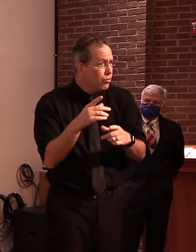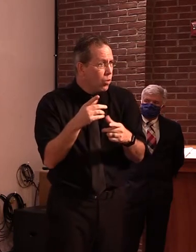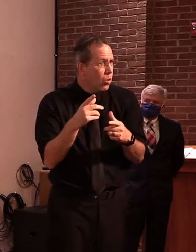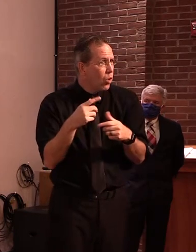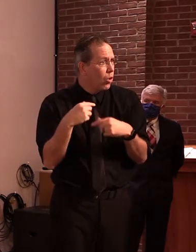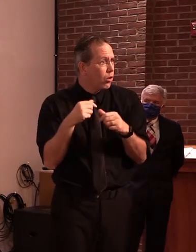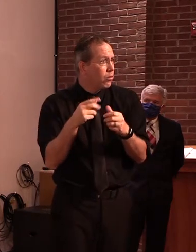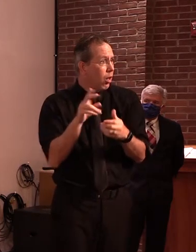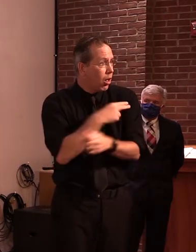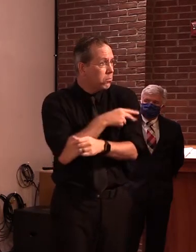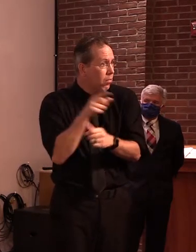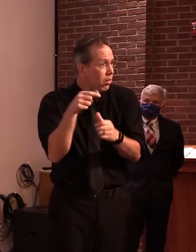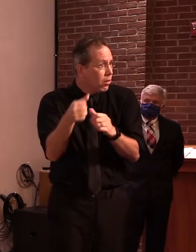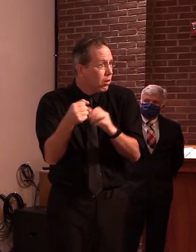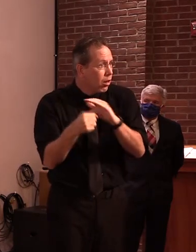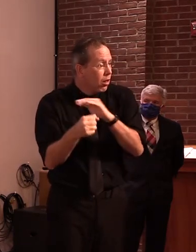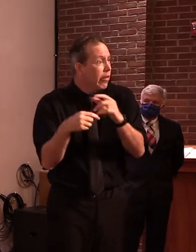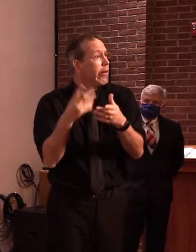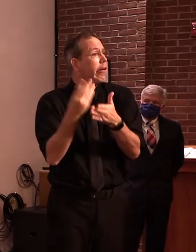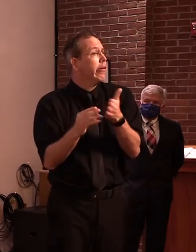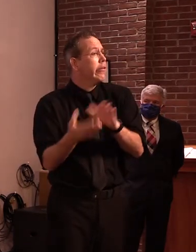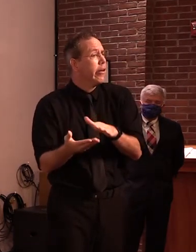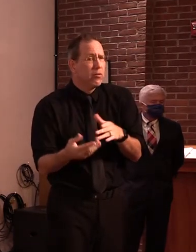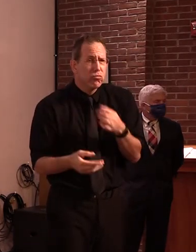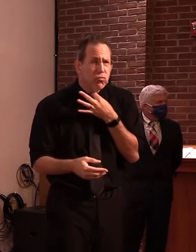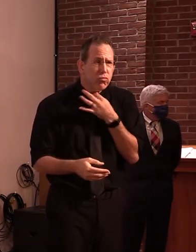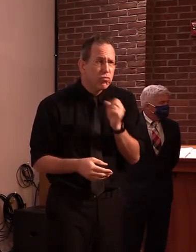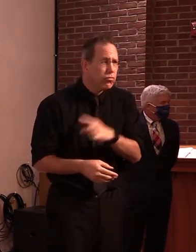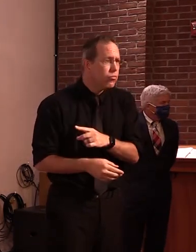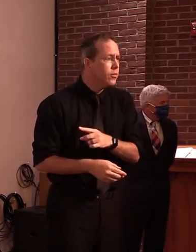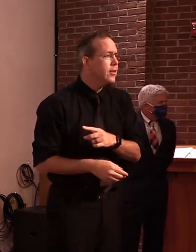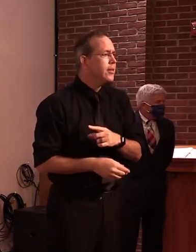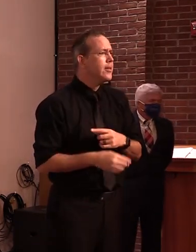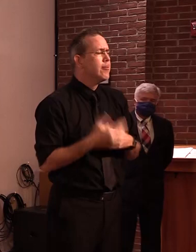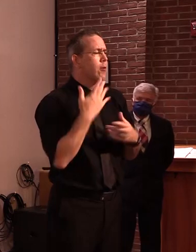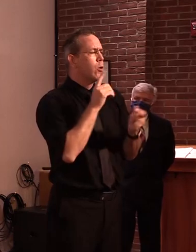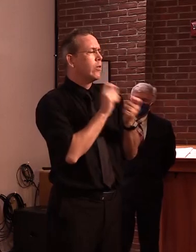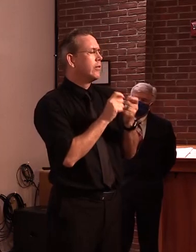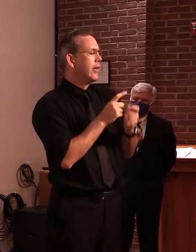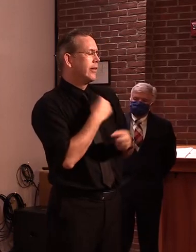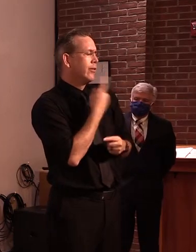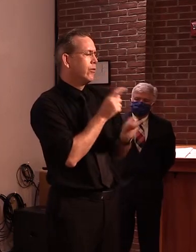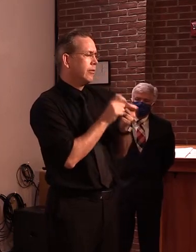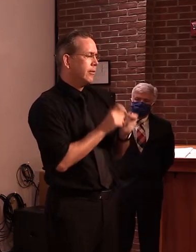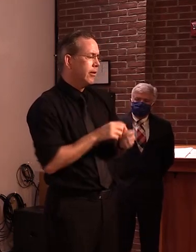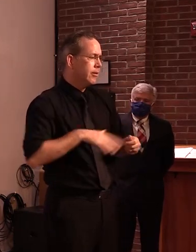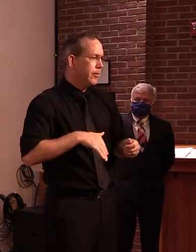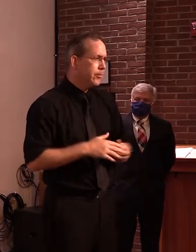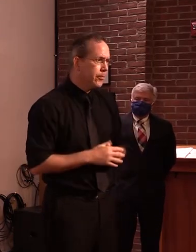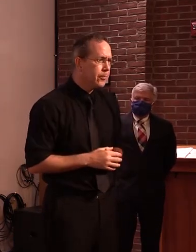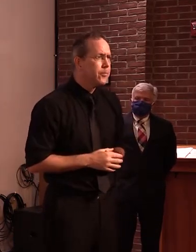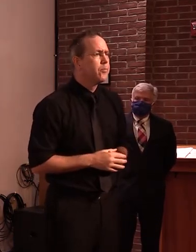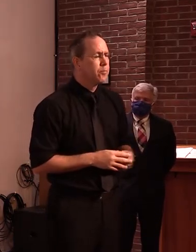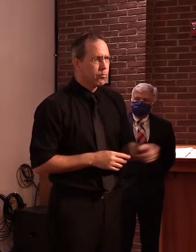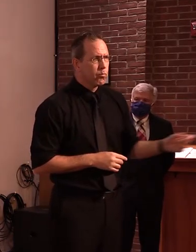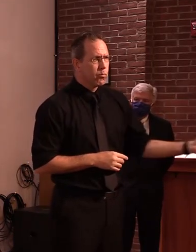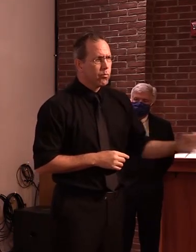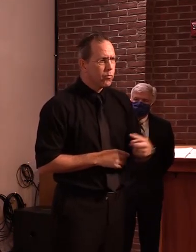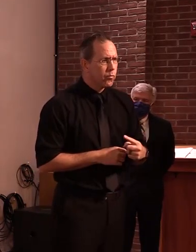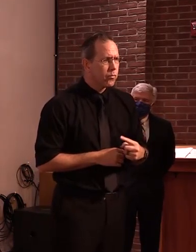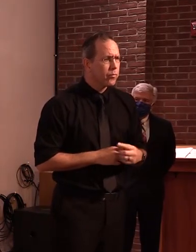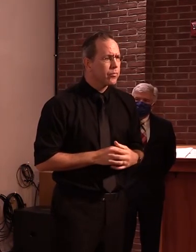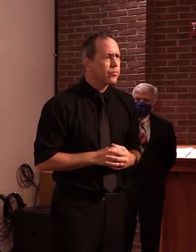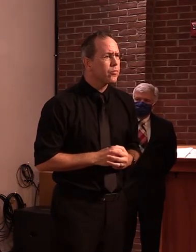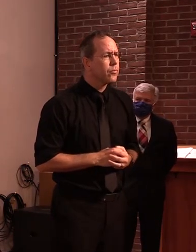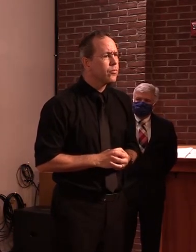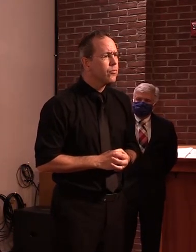give on that. I don't have all the details on the case. Will there be more inmates returning